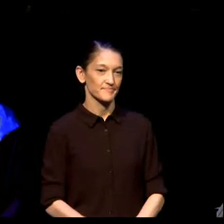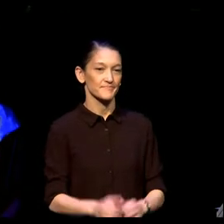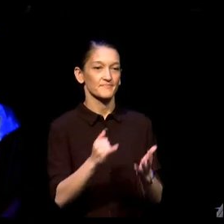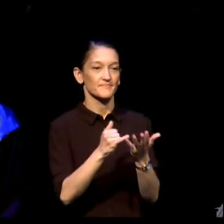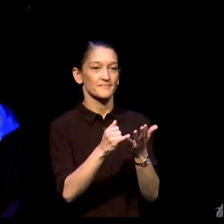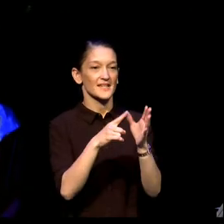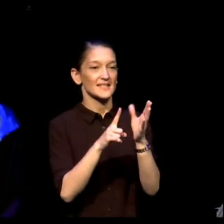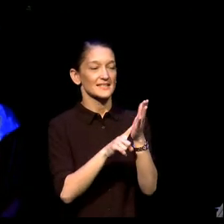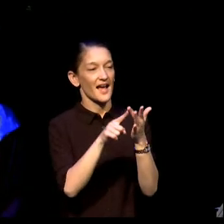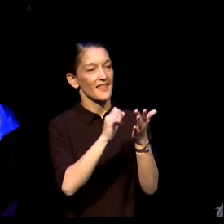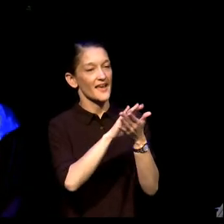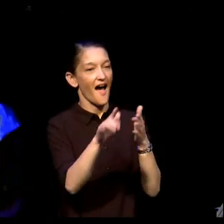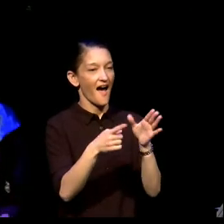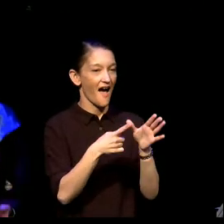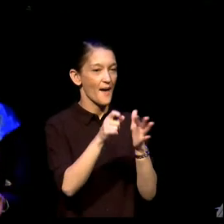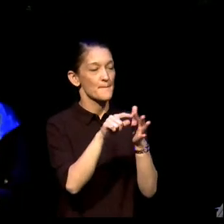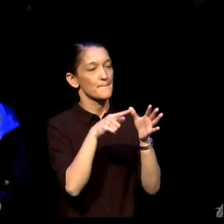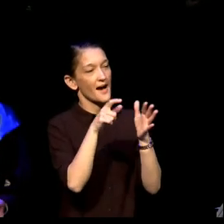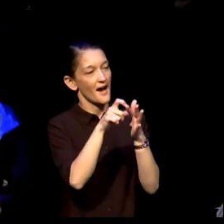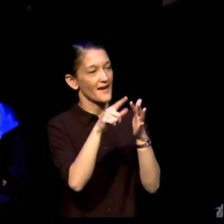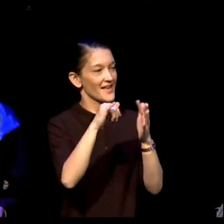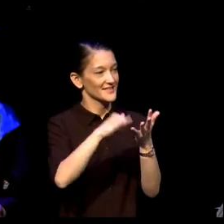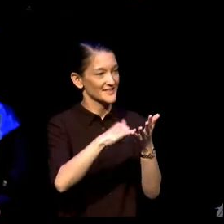Saliha Pardes.